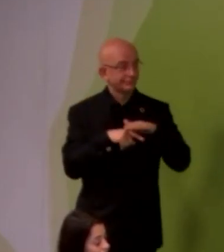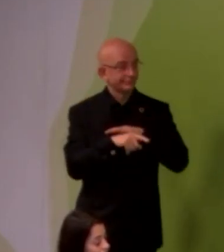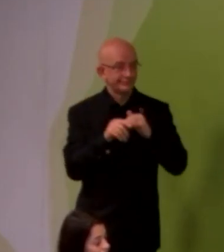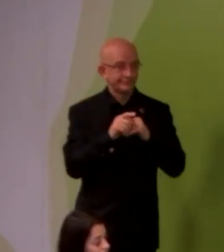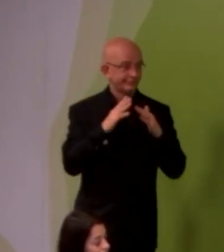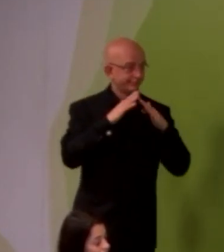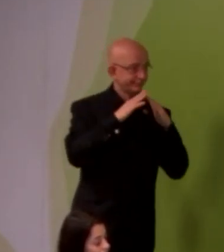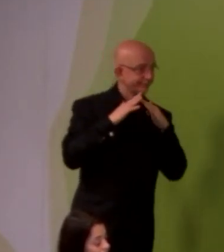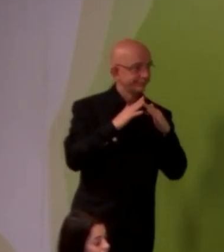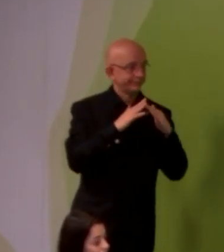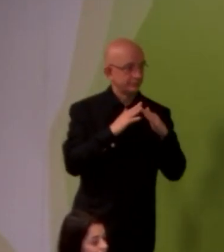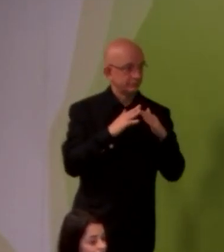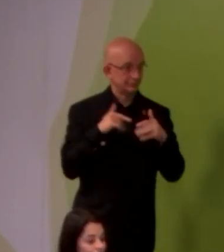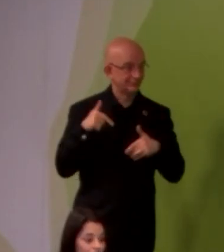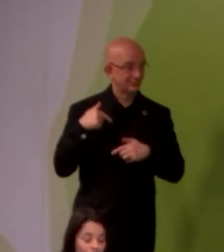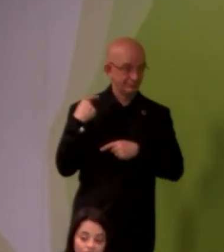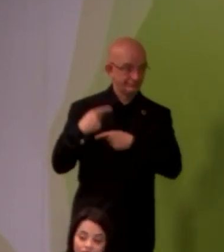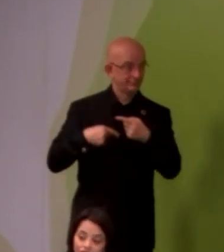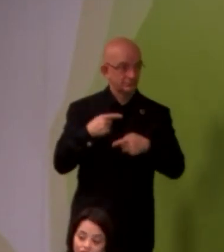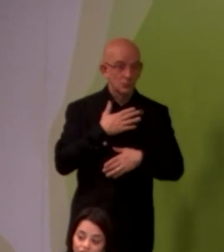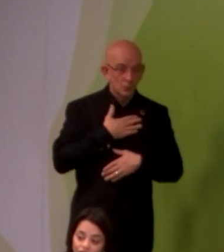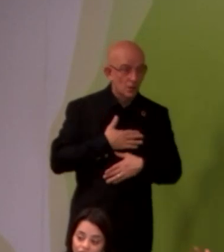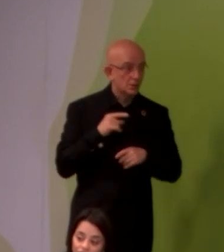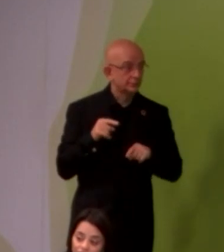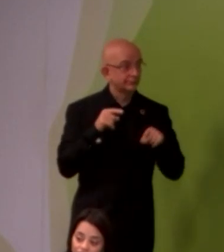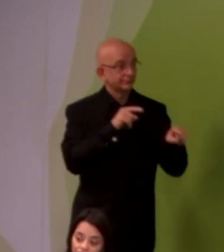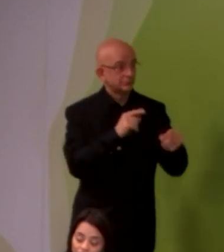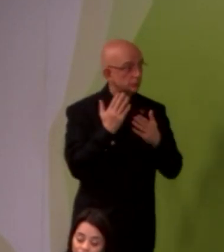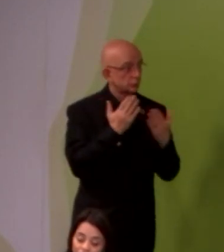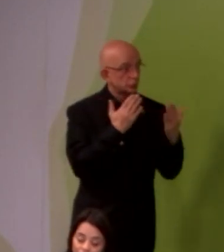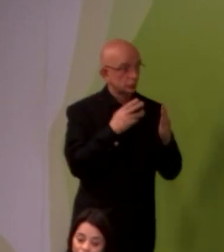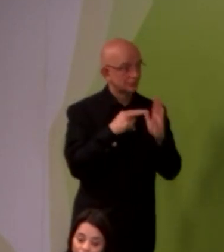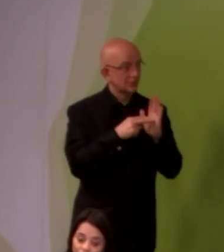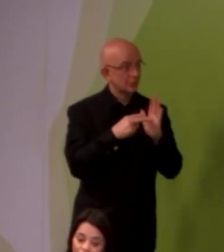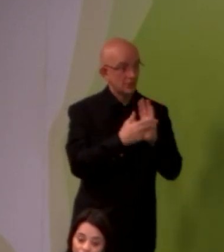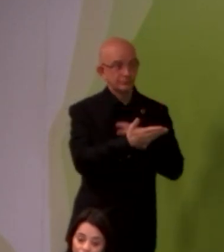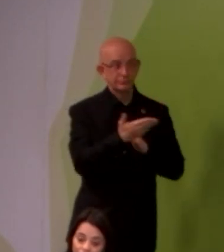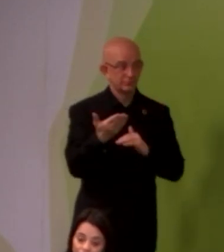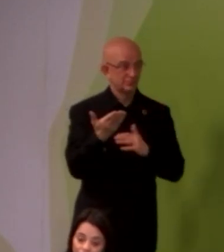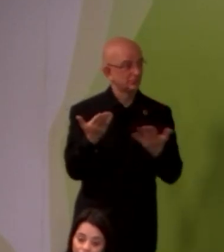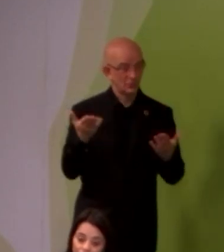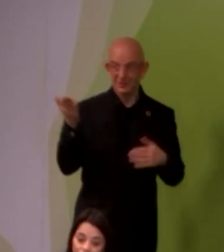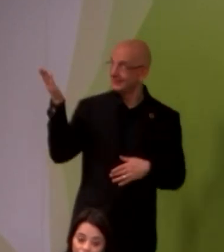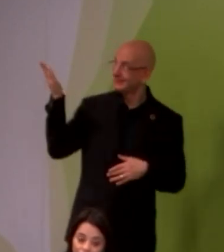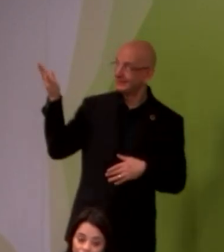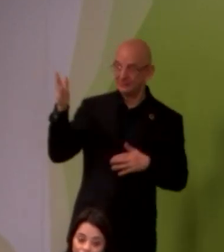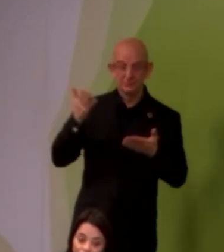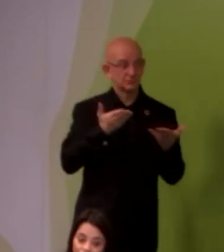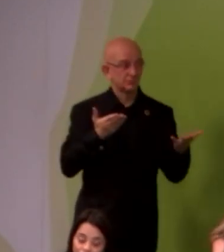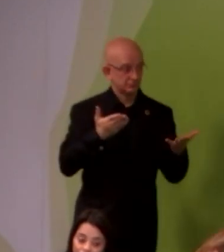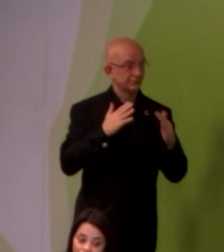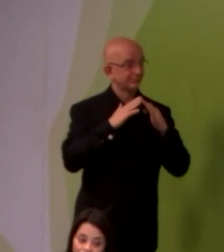to returning to education in Northwest Syria, this will be one of them, the fact that the space is being used for shelter.